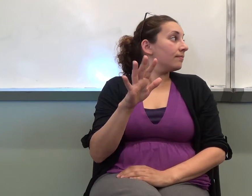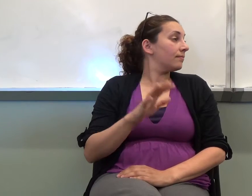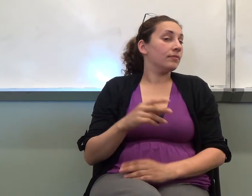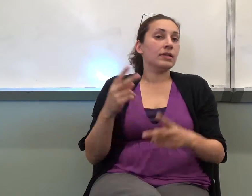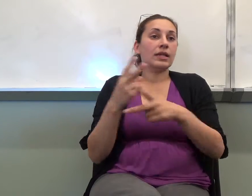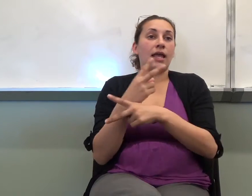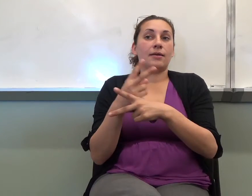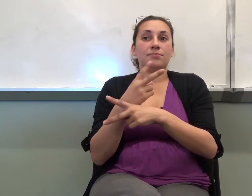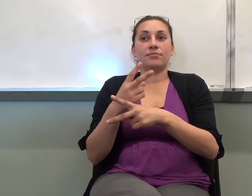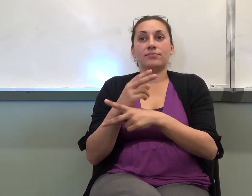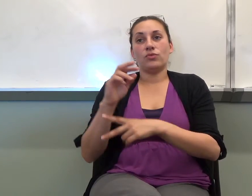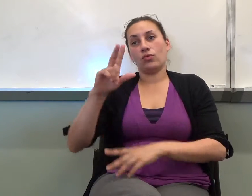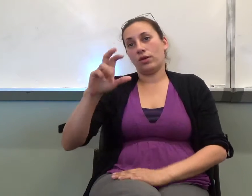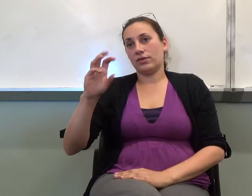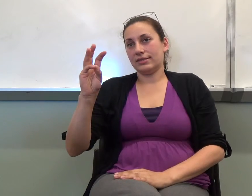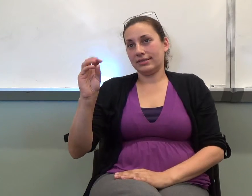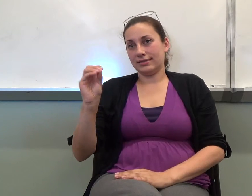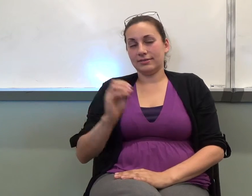multiplied by 360.